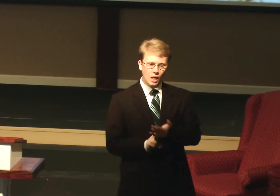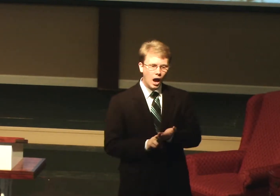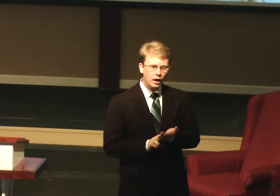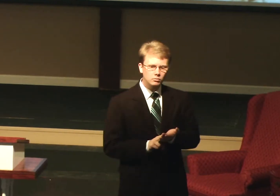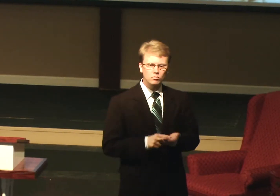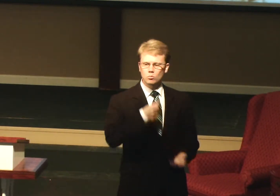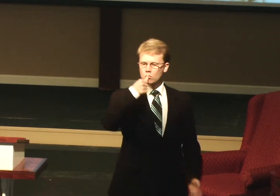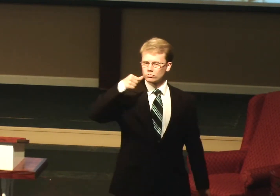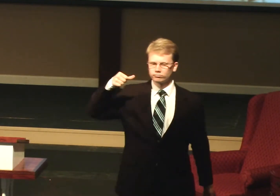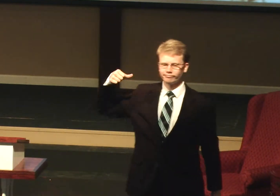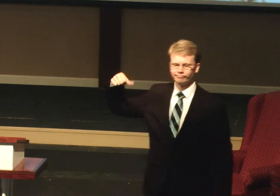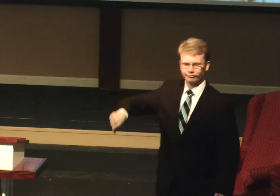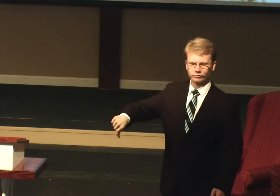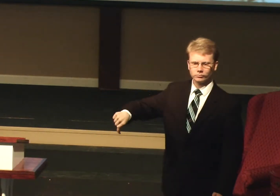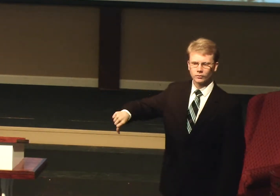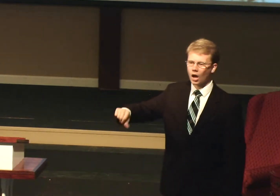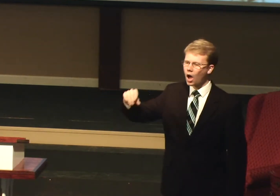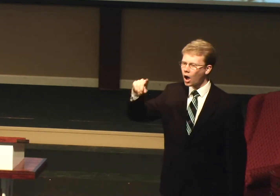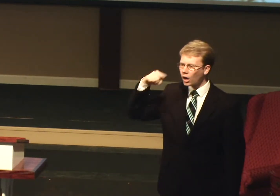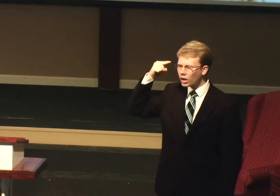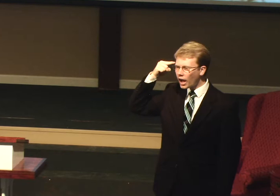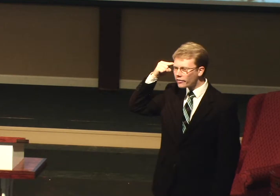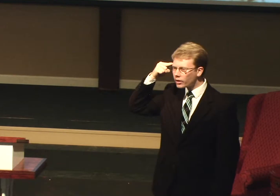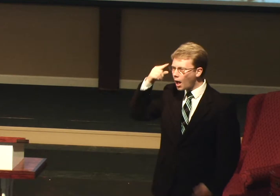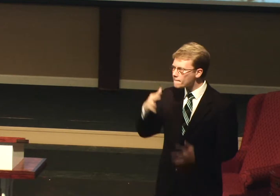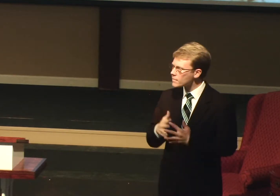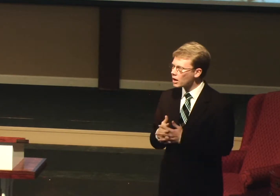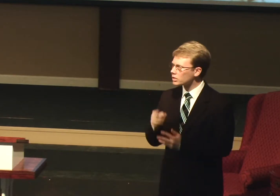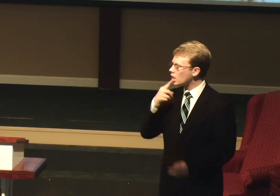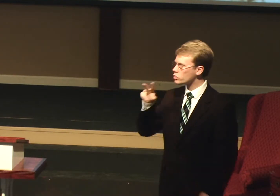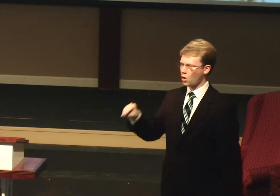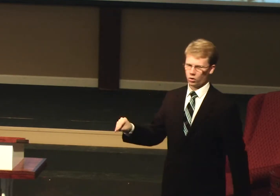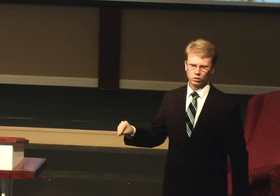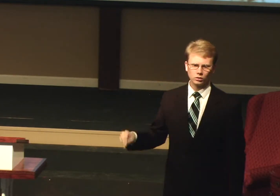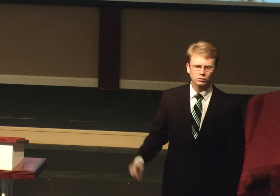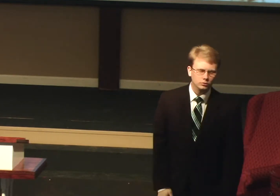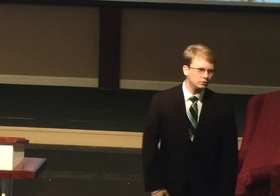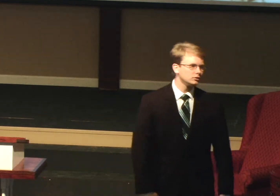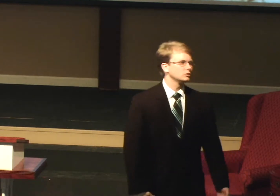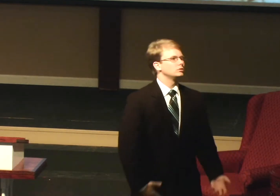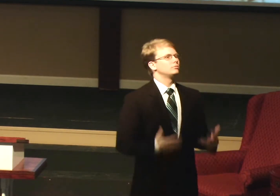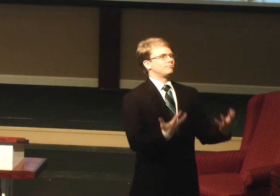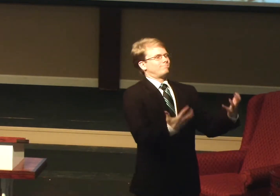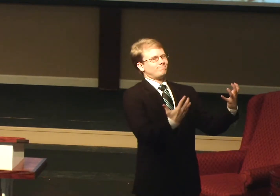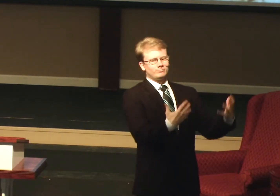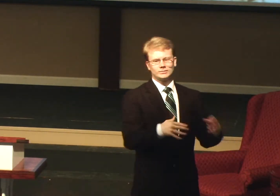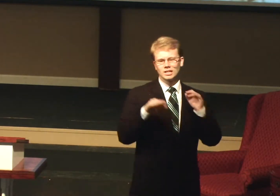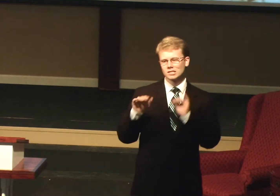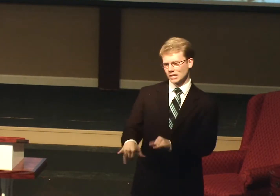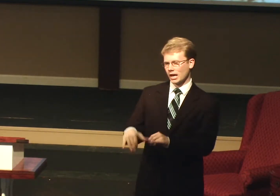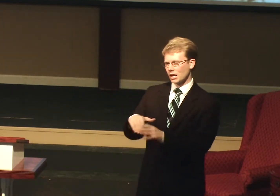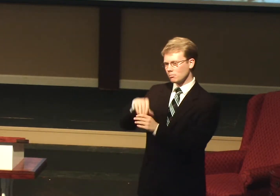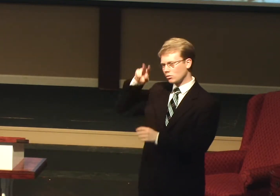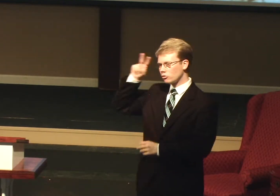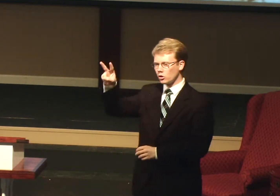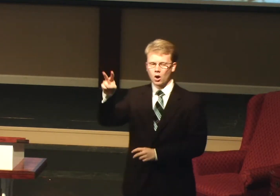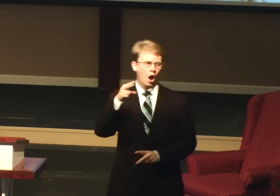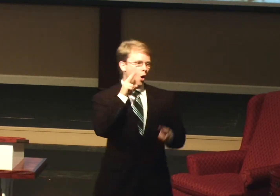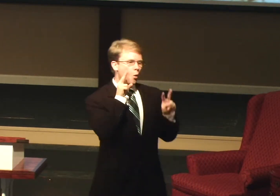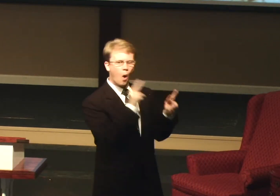The visa, we applied for it and she was denied for a visa. The government said no. We thought, She has to